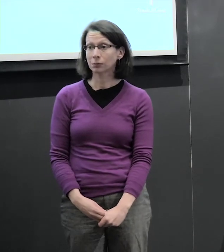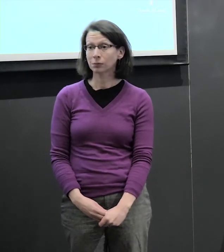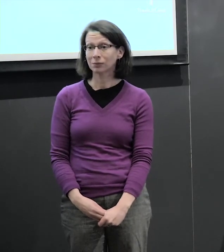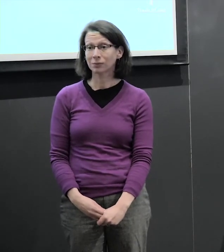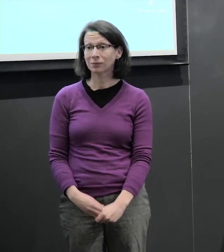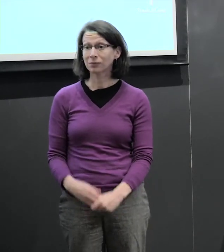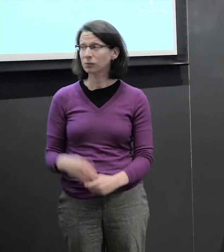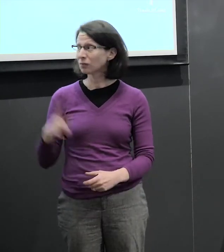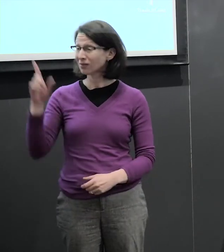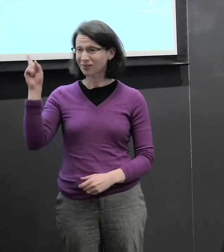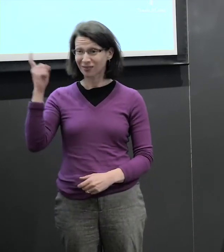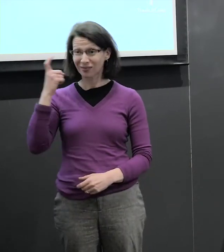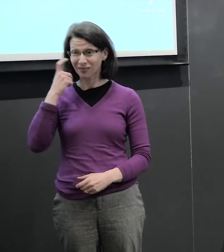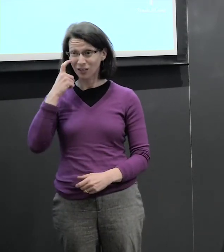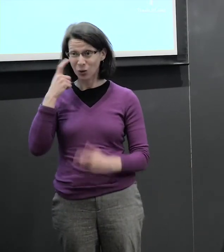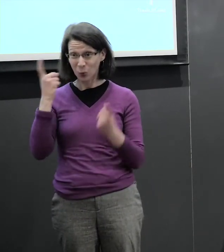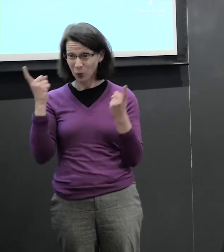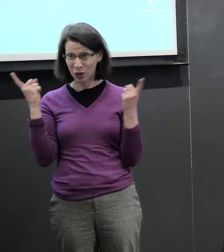was going on here